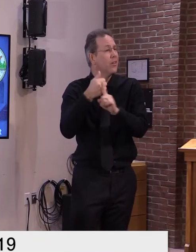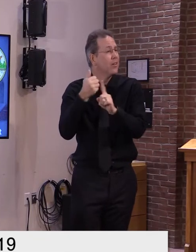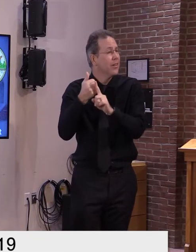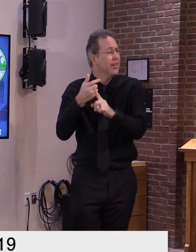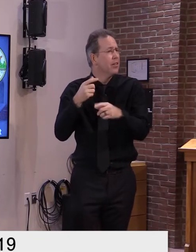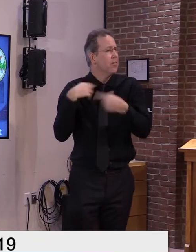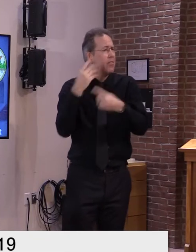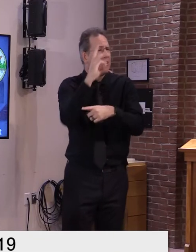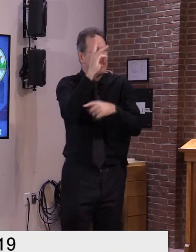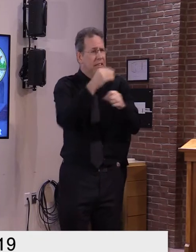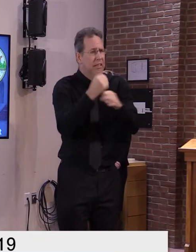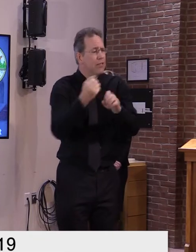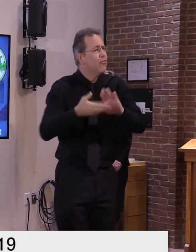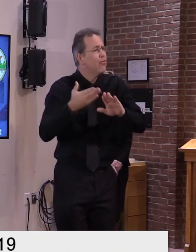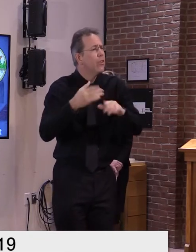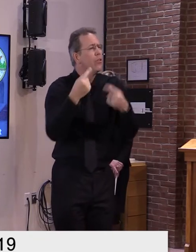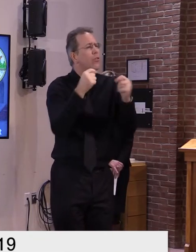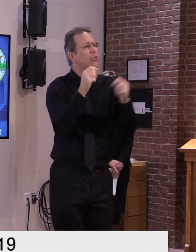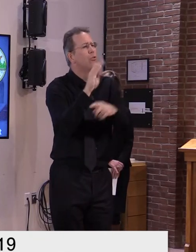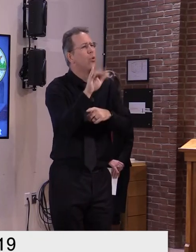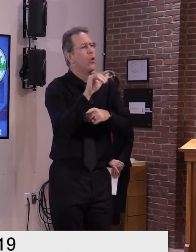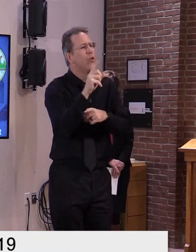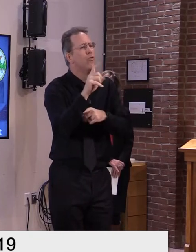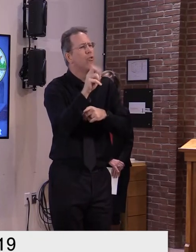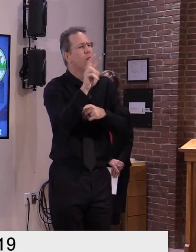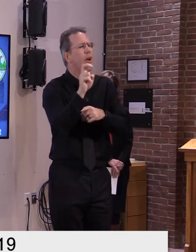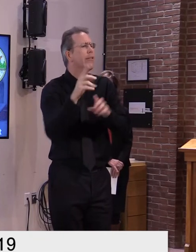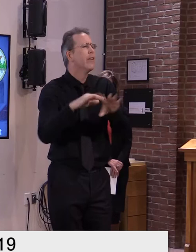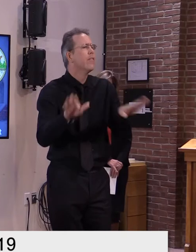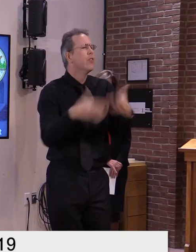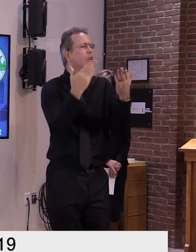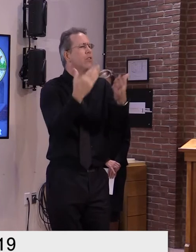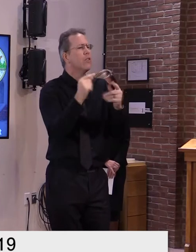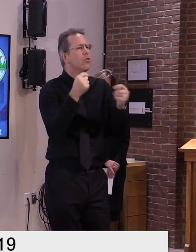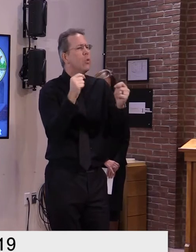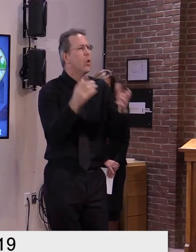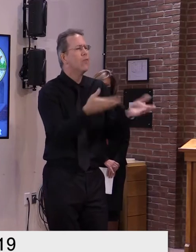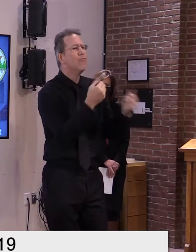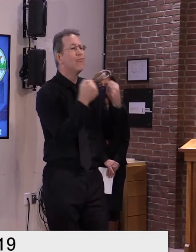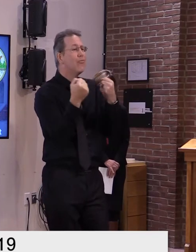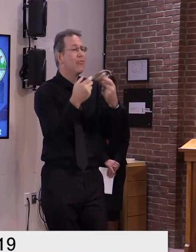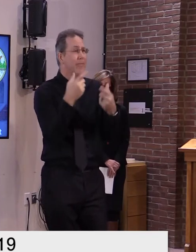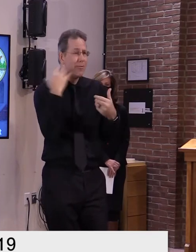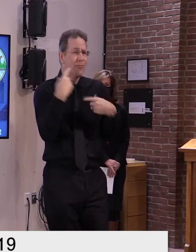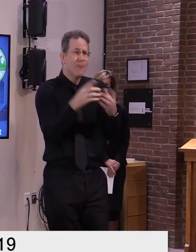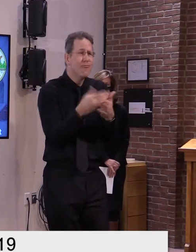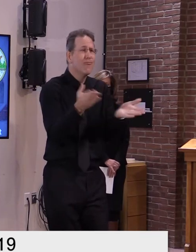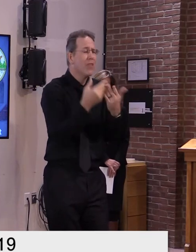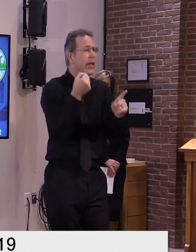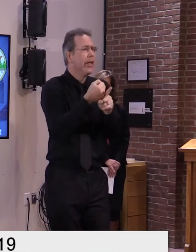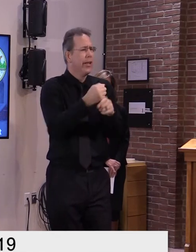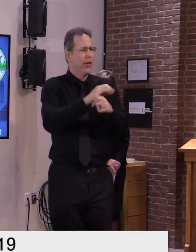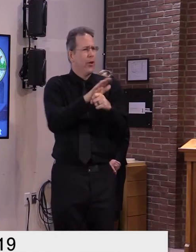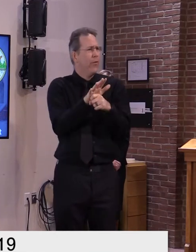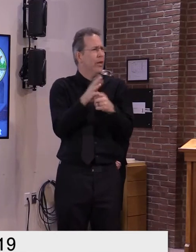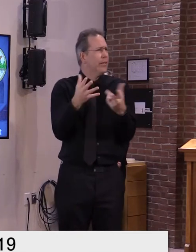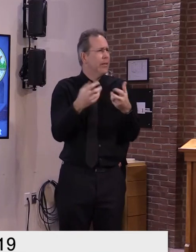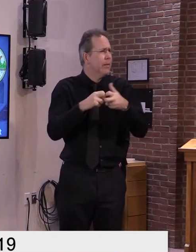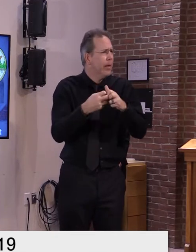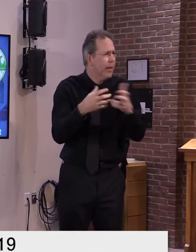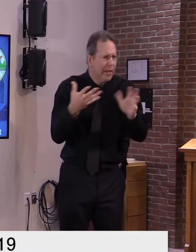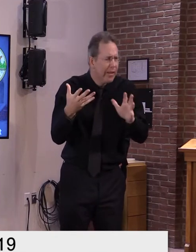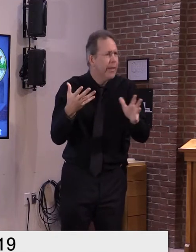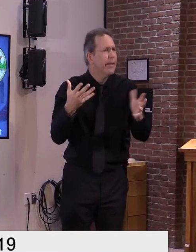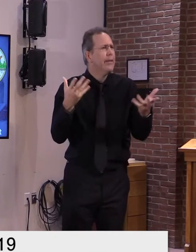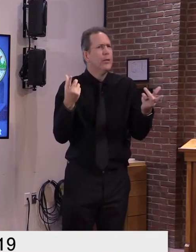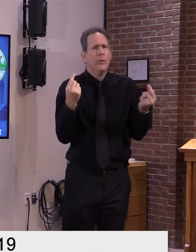something to look forward to during the holiday season. With COVID throwing a wrench in many traditions this year, Troy